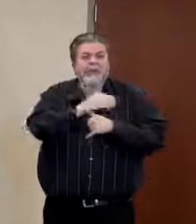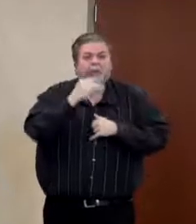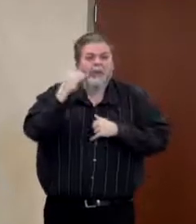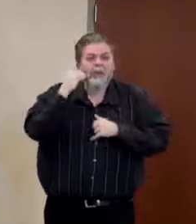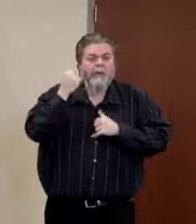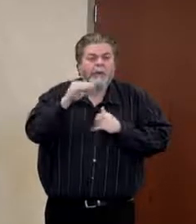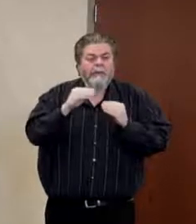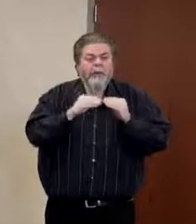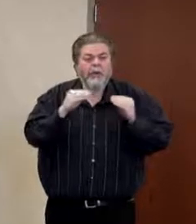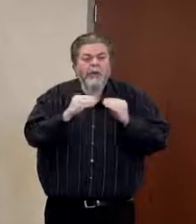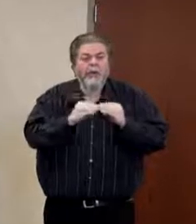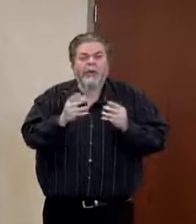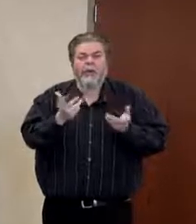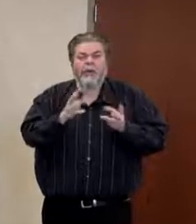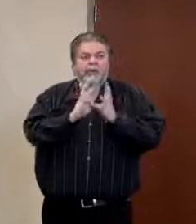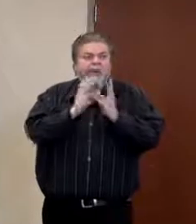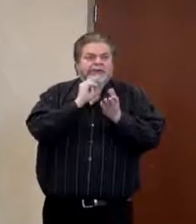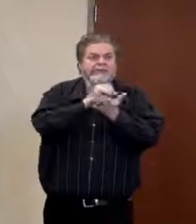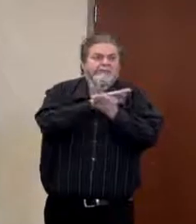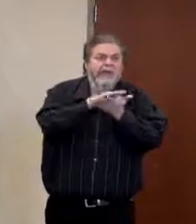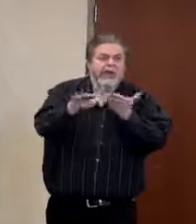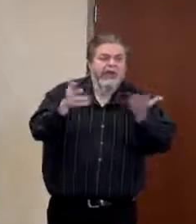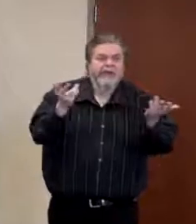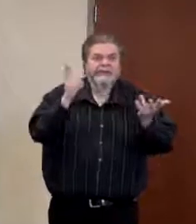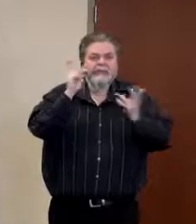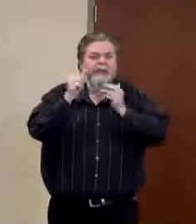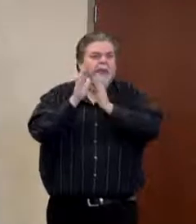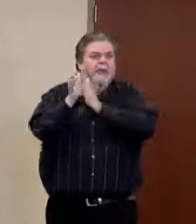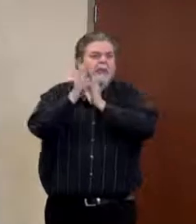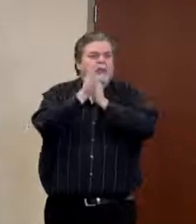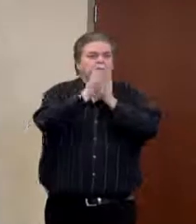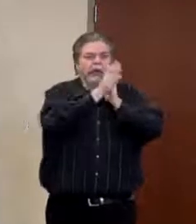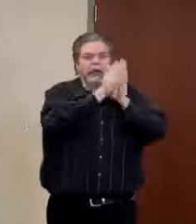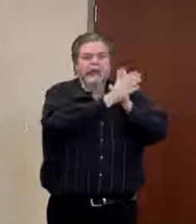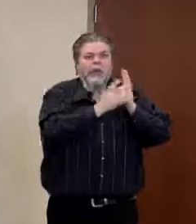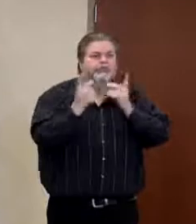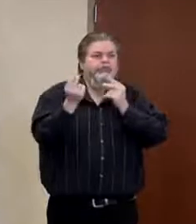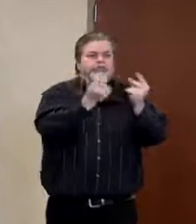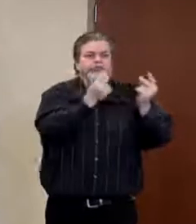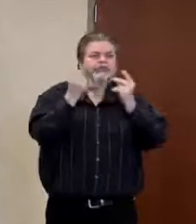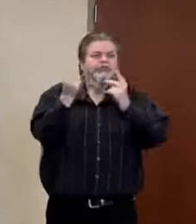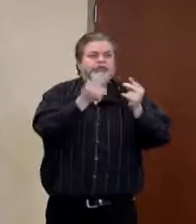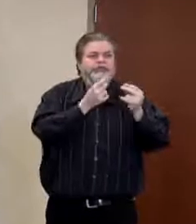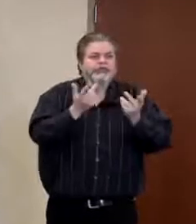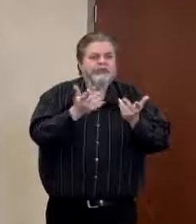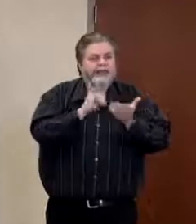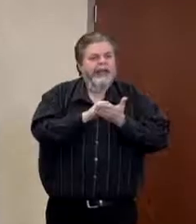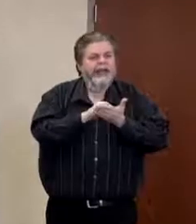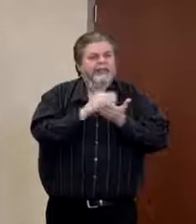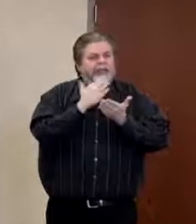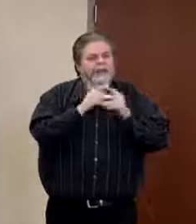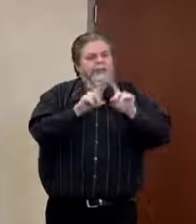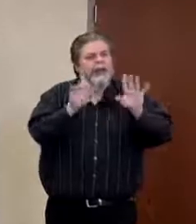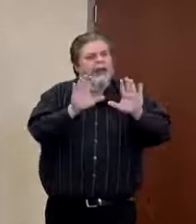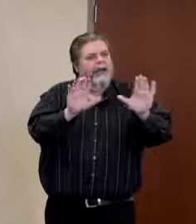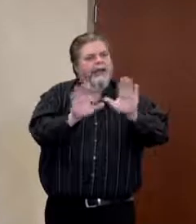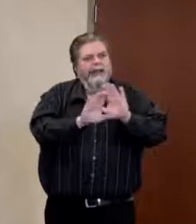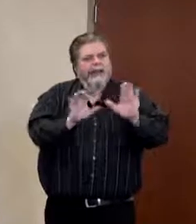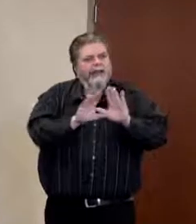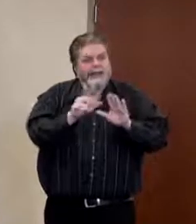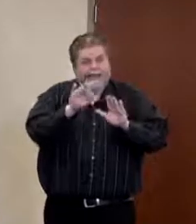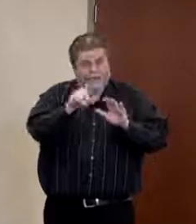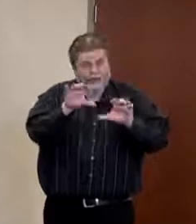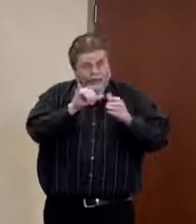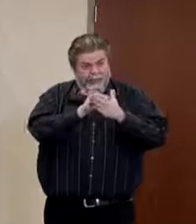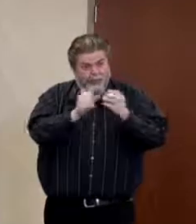and weather's nice, so people should get outside, and those are good messages, but when people start doing that stuff en